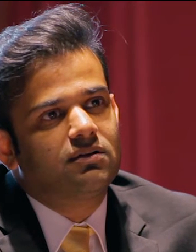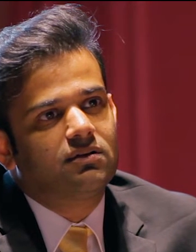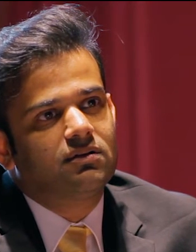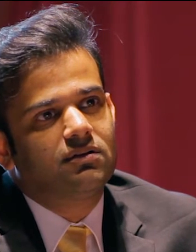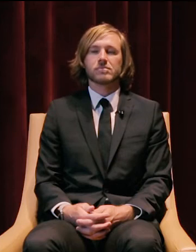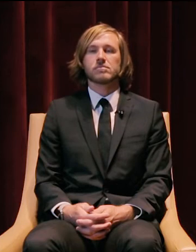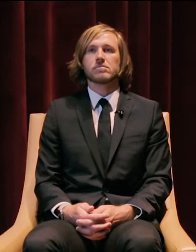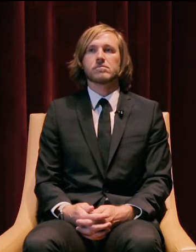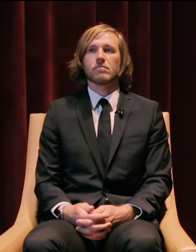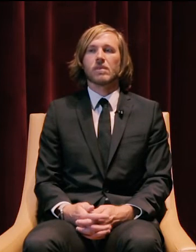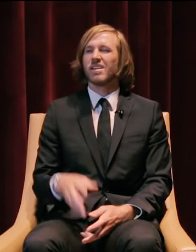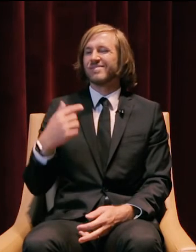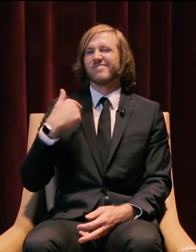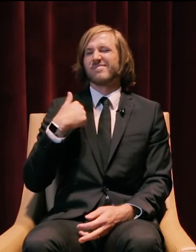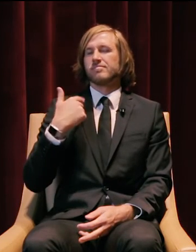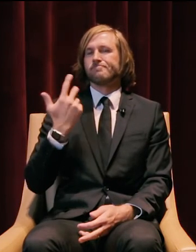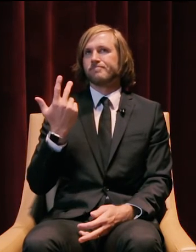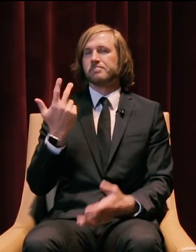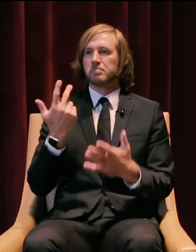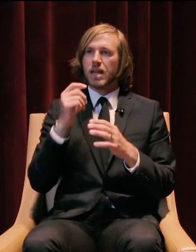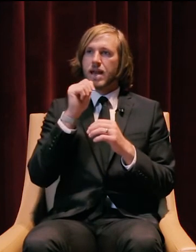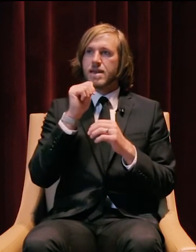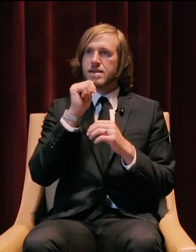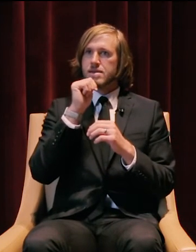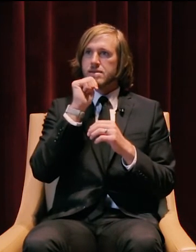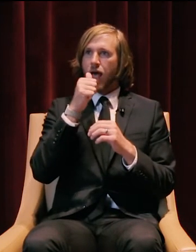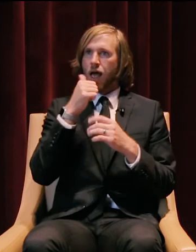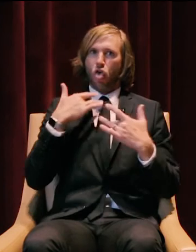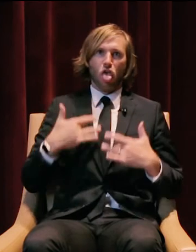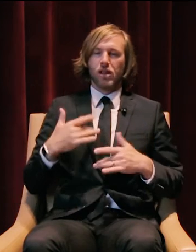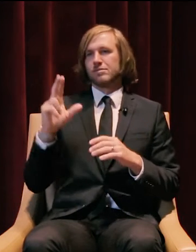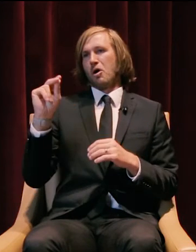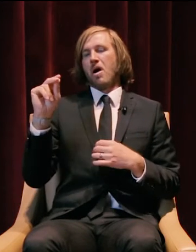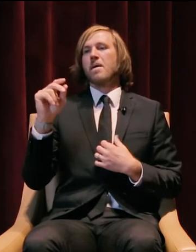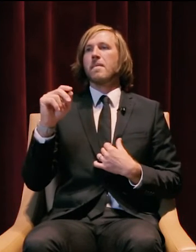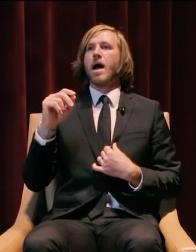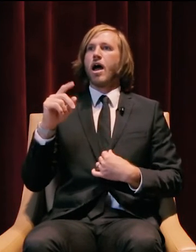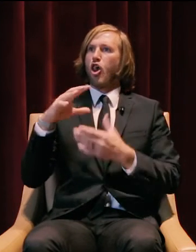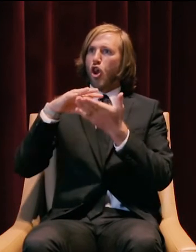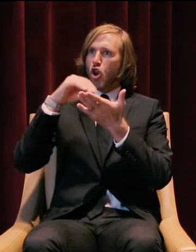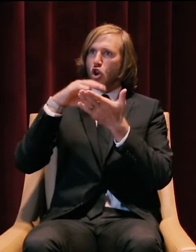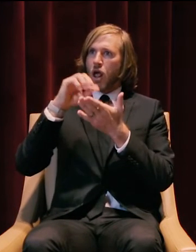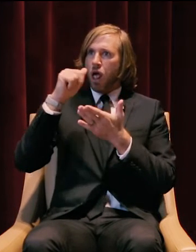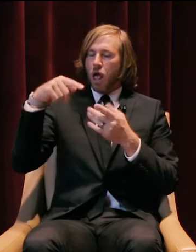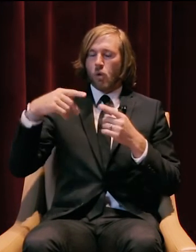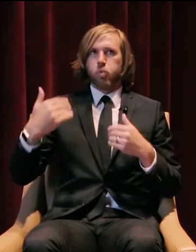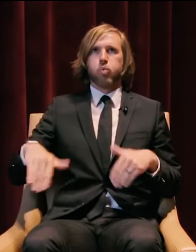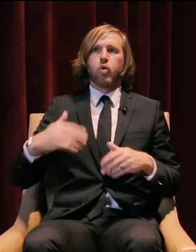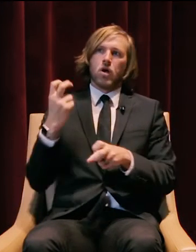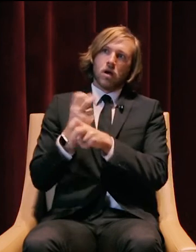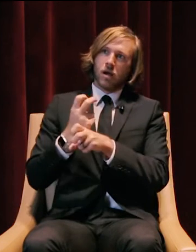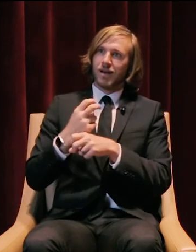people? I'm not discouraged by no means. It's just learning these apps.